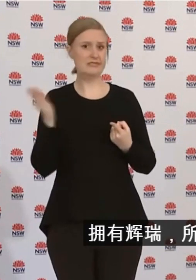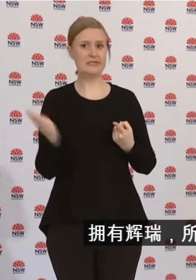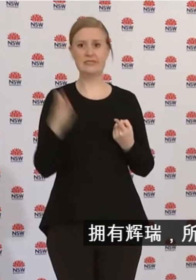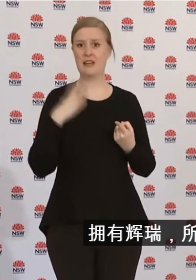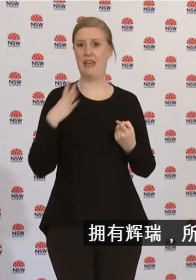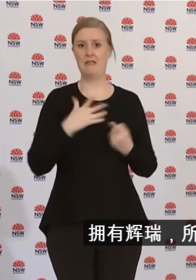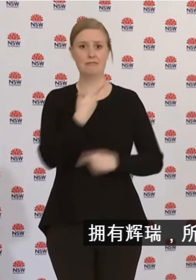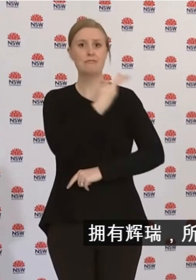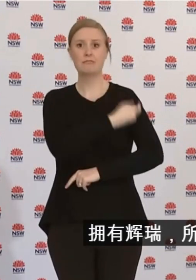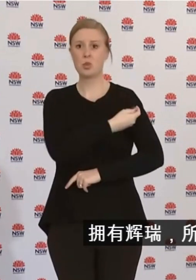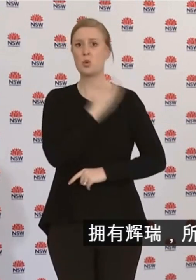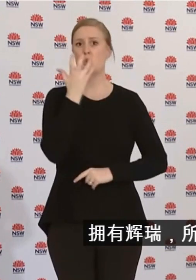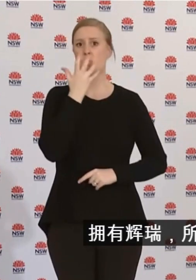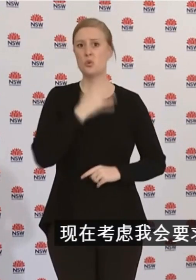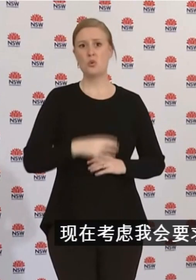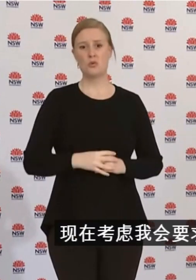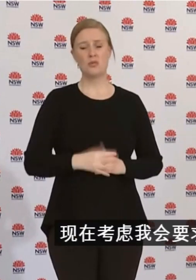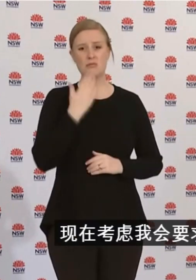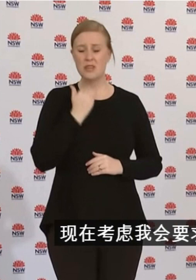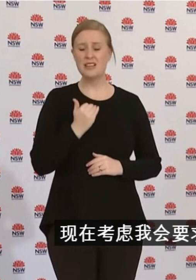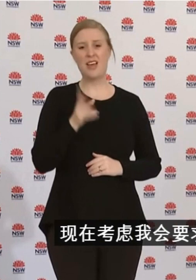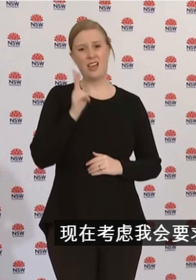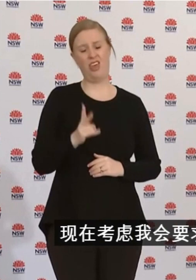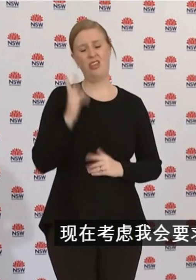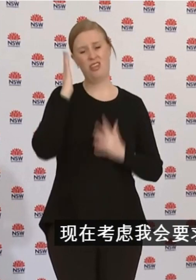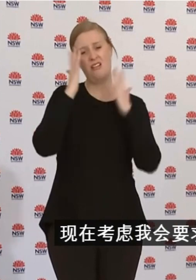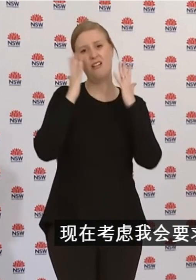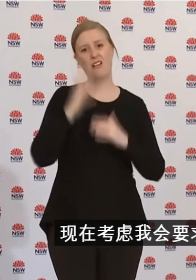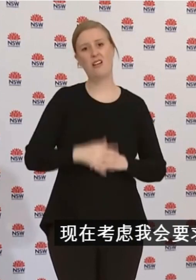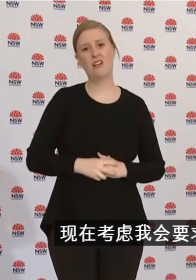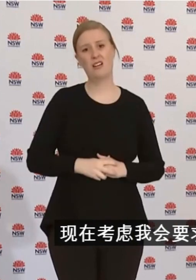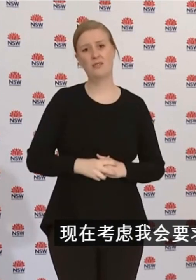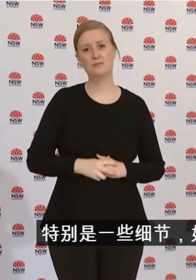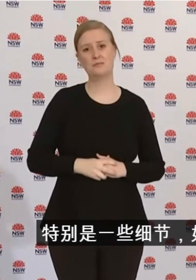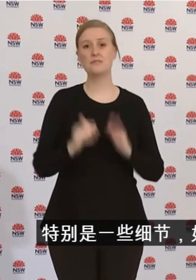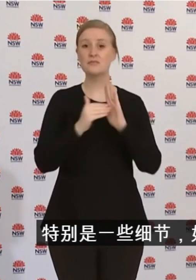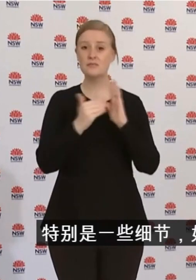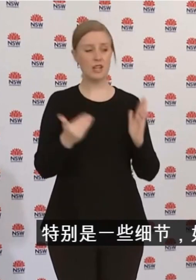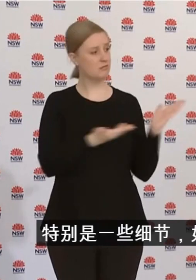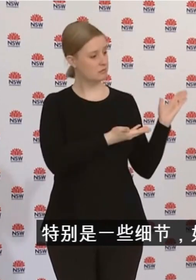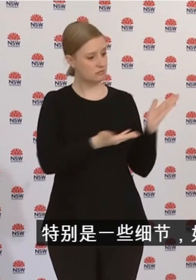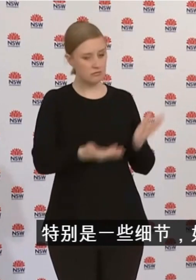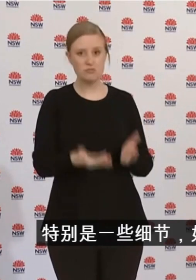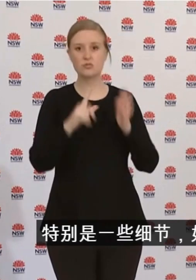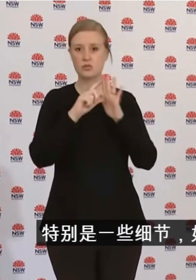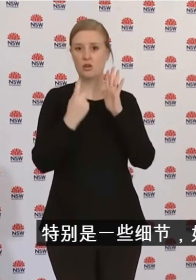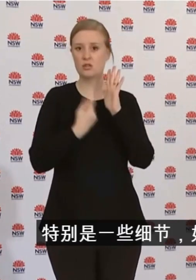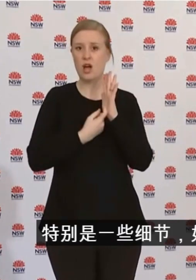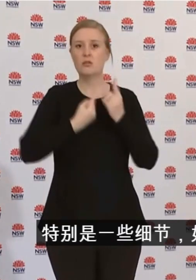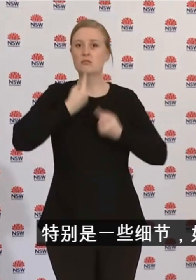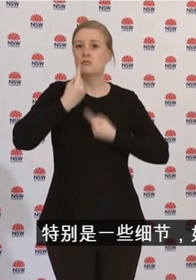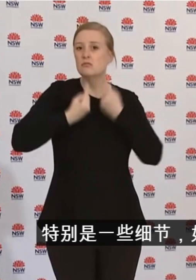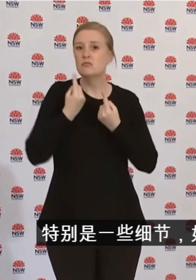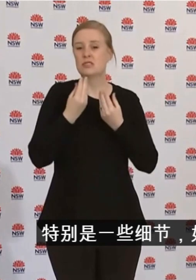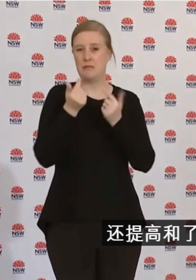have the Pfizer. So I would just ask again for that to be considered. Now I'll ask for Dr. McAnulty to take us through particularly some of the detail, and I'd like him,